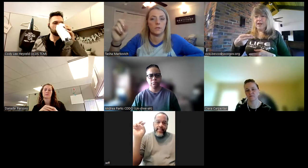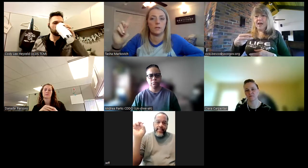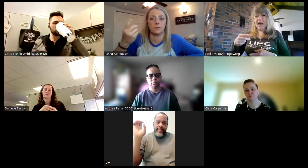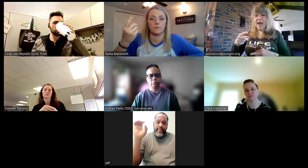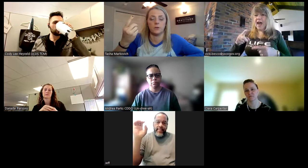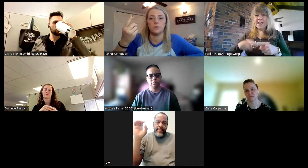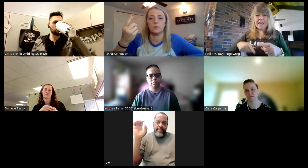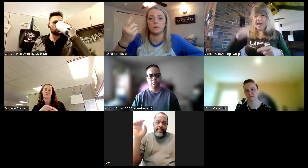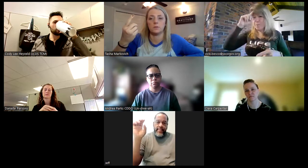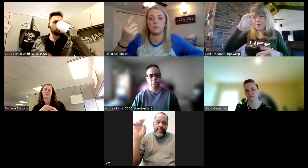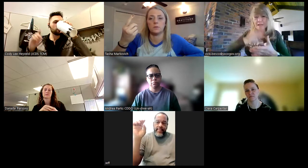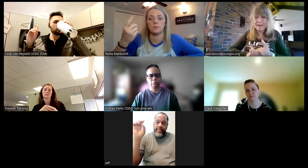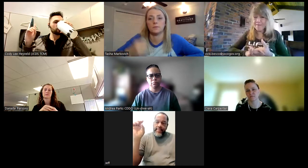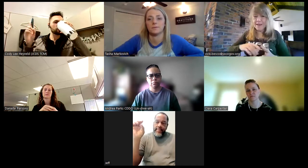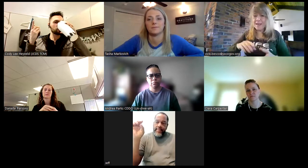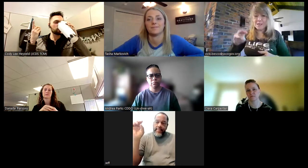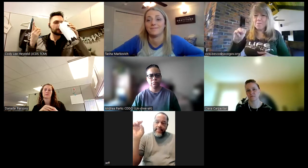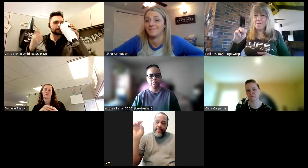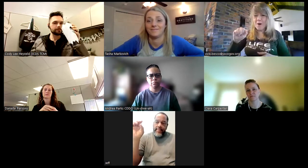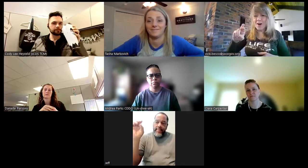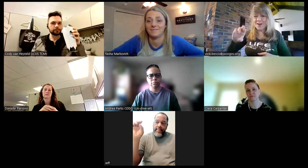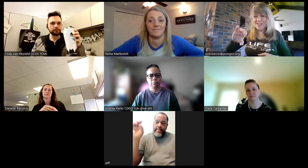And it's the first. I can't believe it's March.